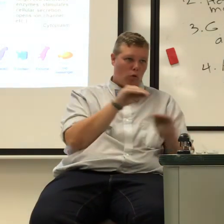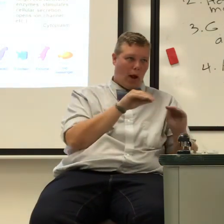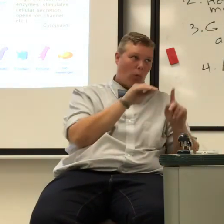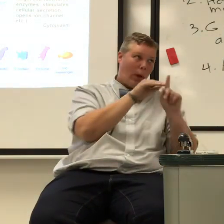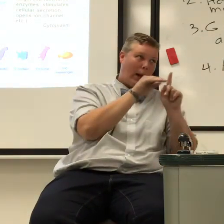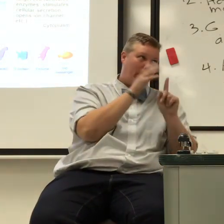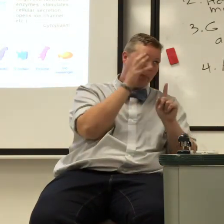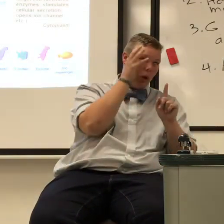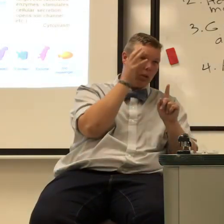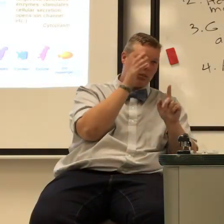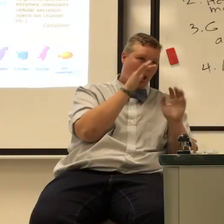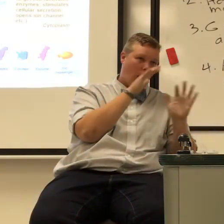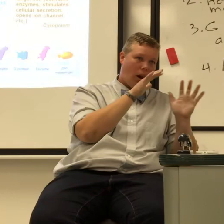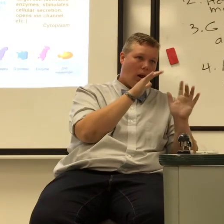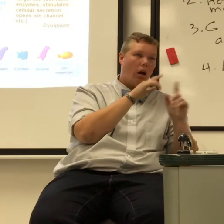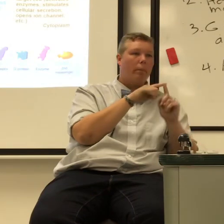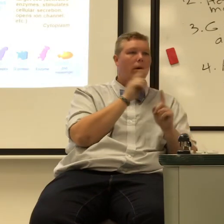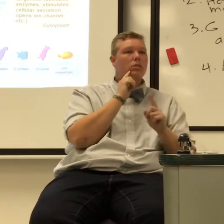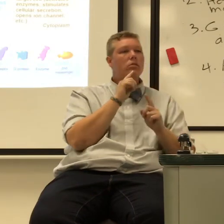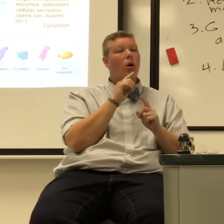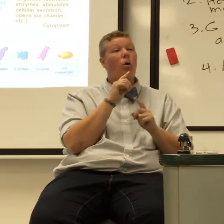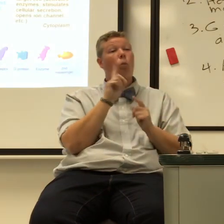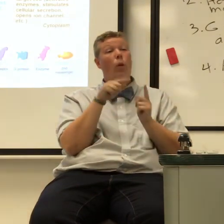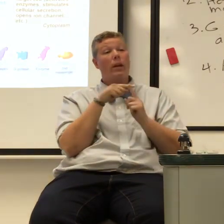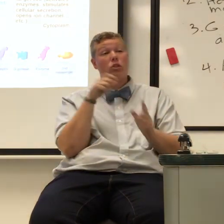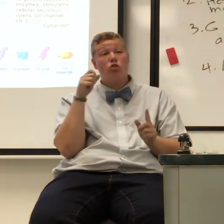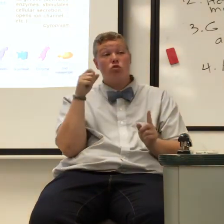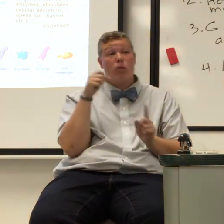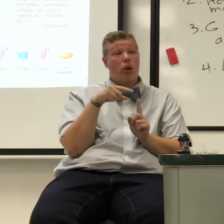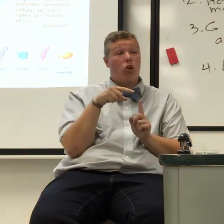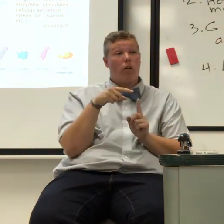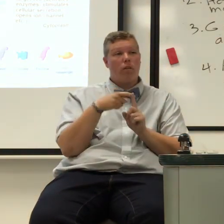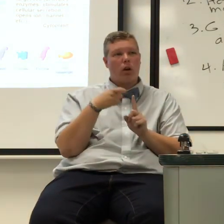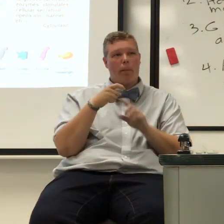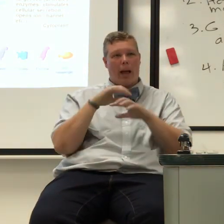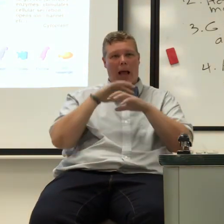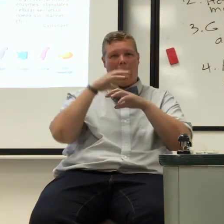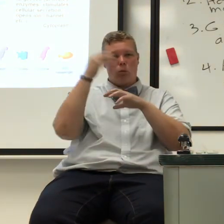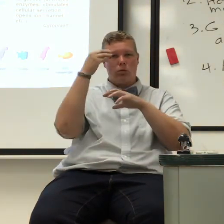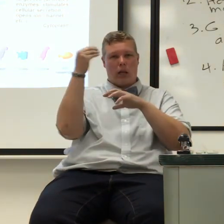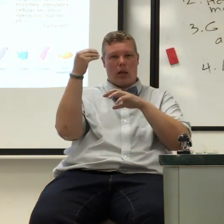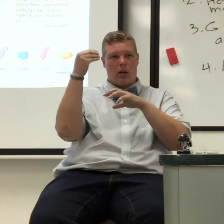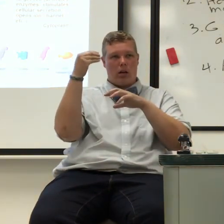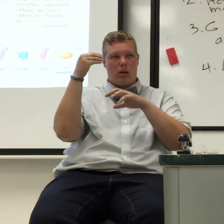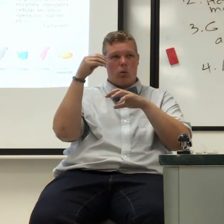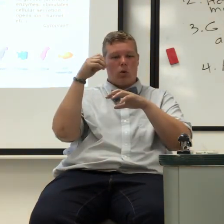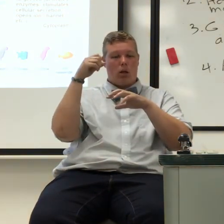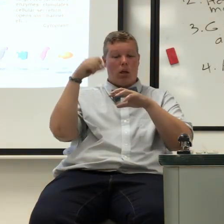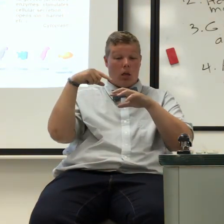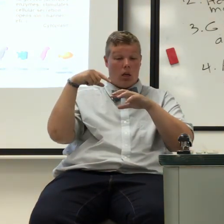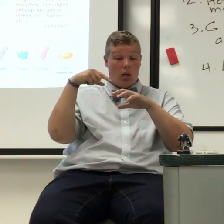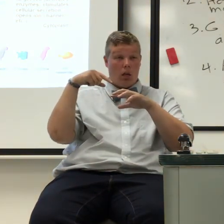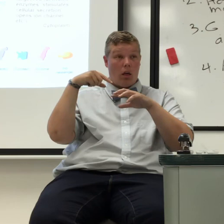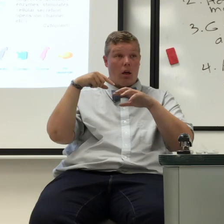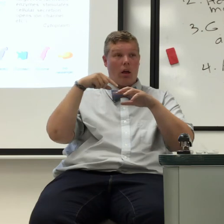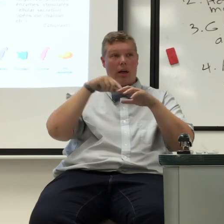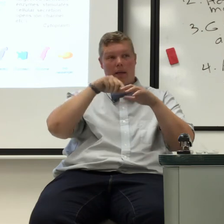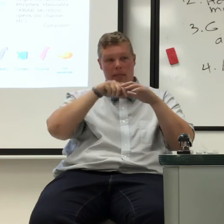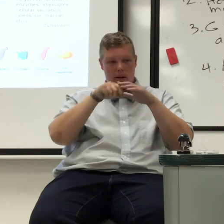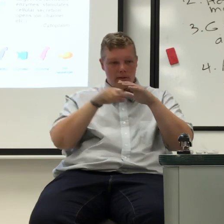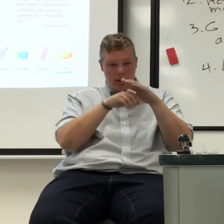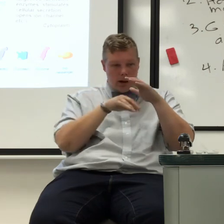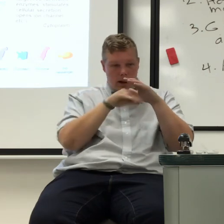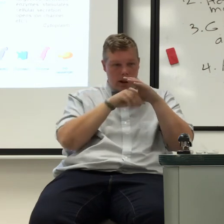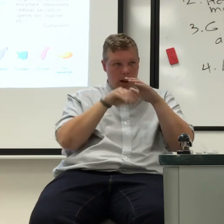things happen inside the cell when it's triggered from the outside. The hormone never enters the cell in this example. It's something that